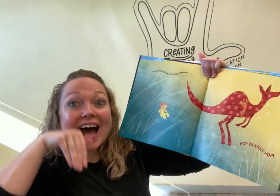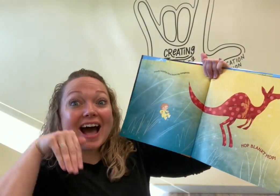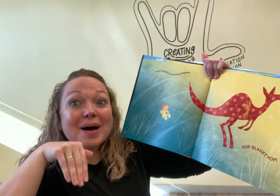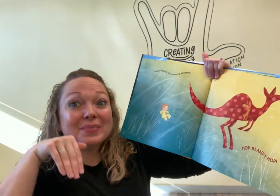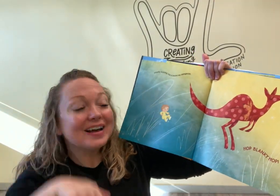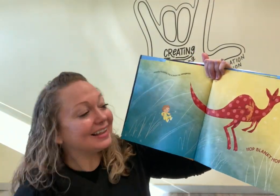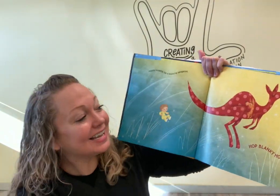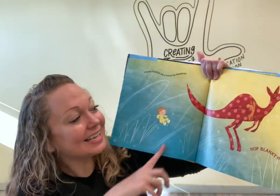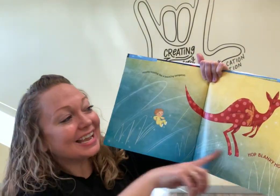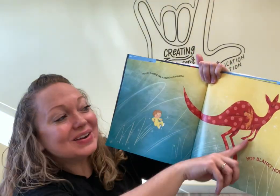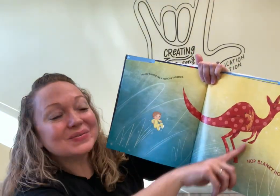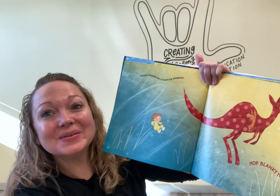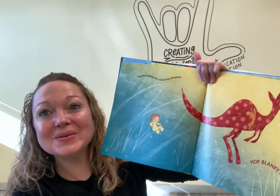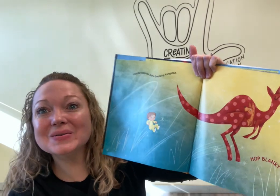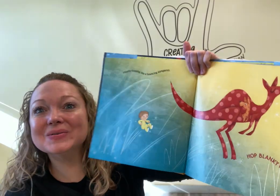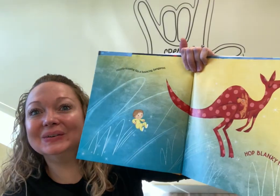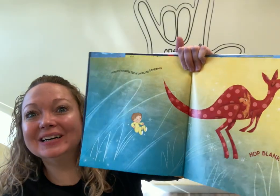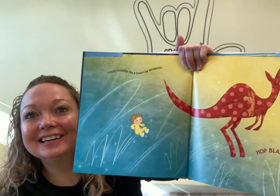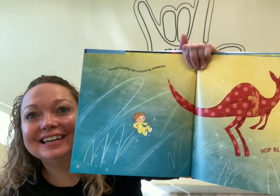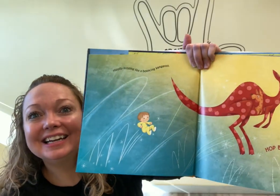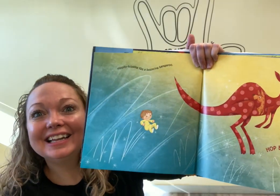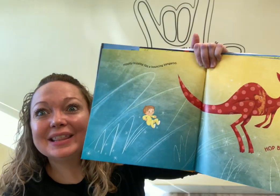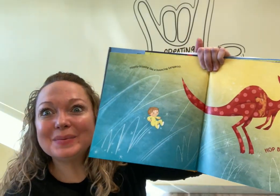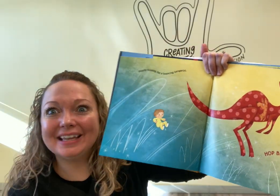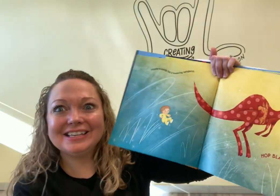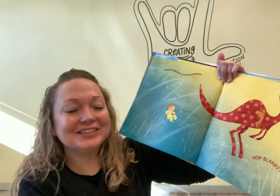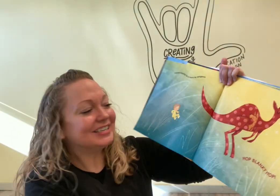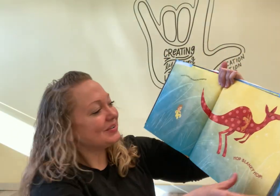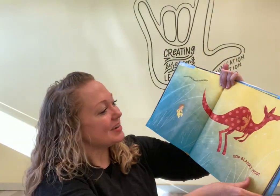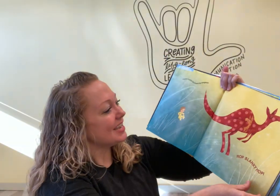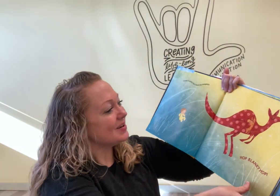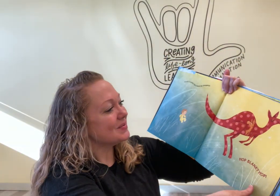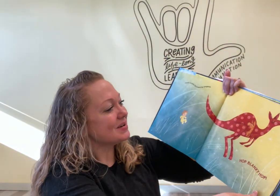hop like a kangaroo. The blankie turned into a kangaroo.